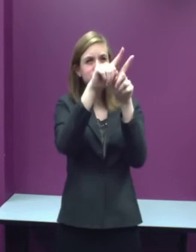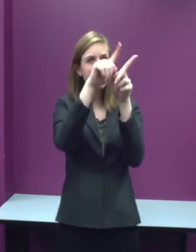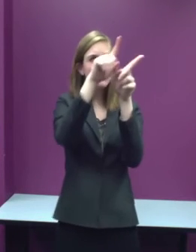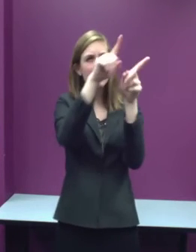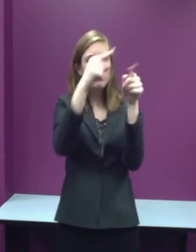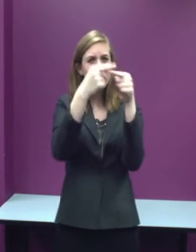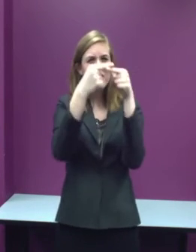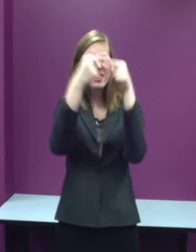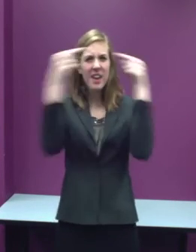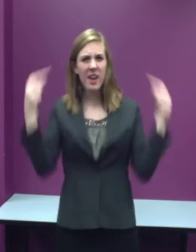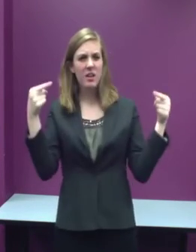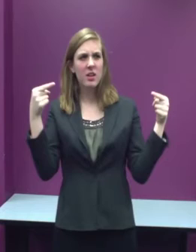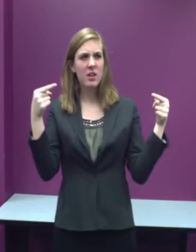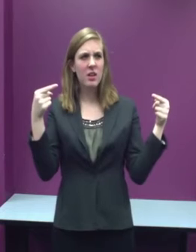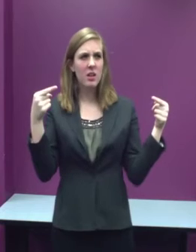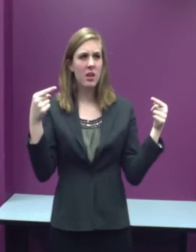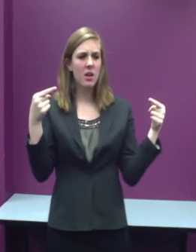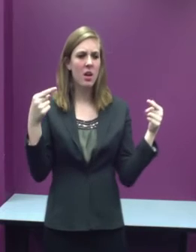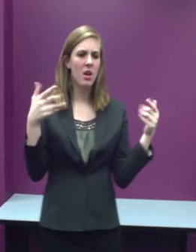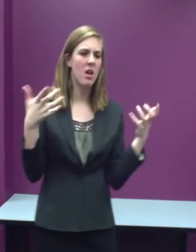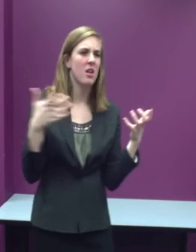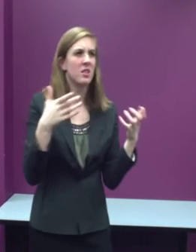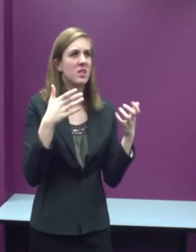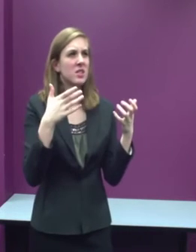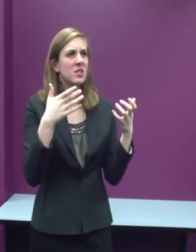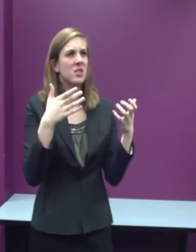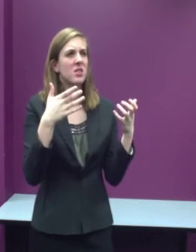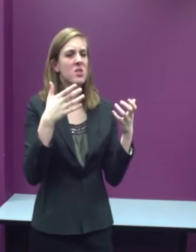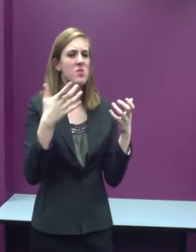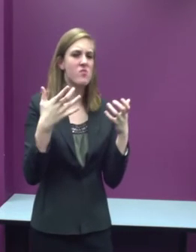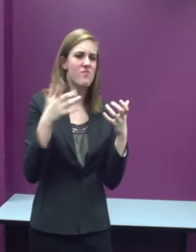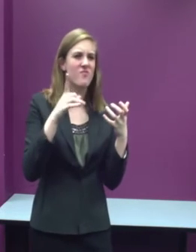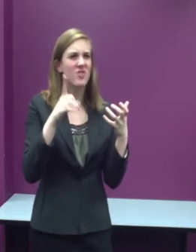might defeat the expedition altogether. The Hidatsa had told